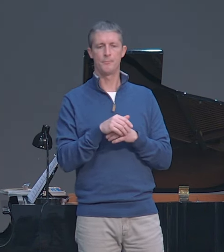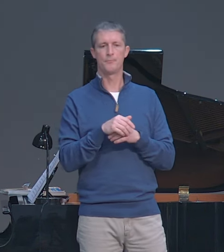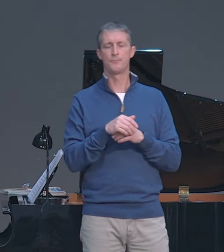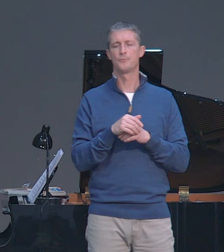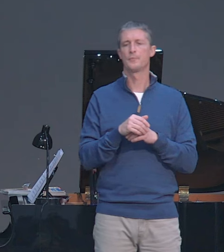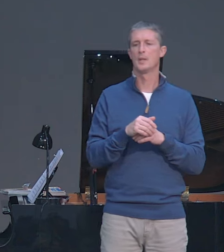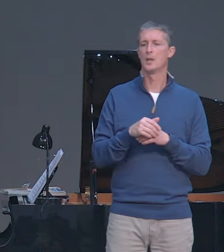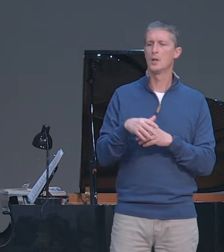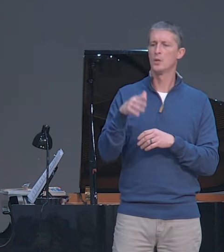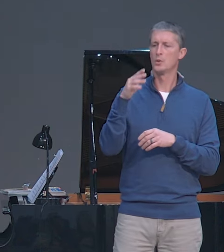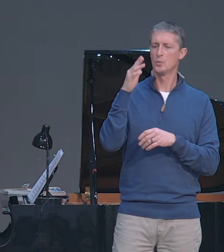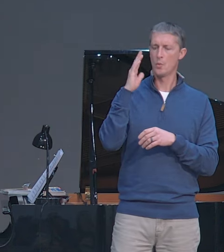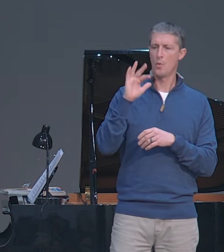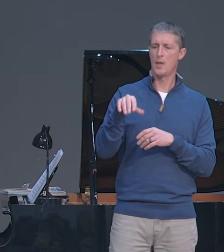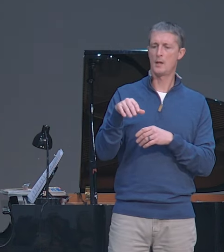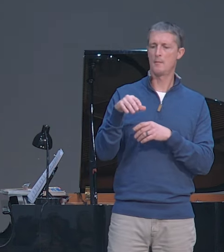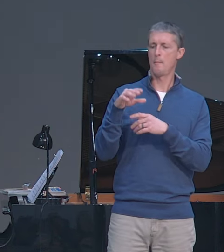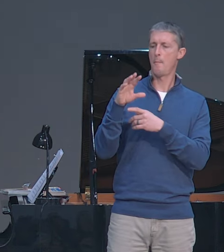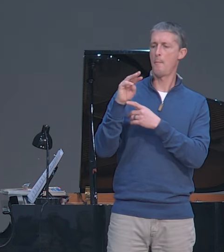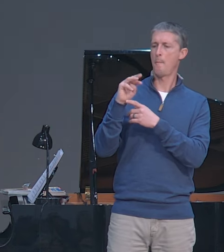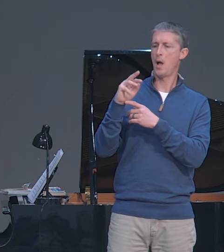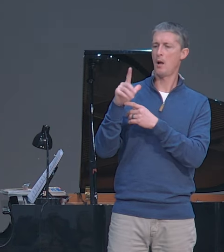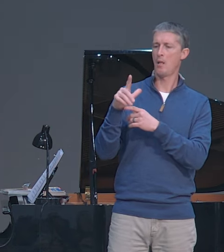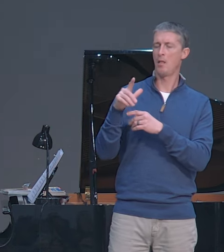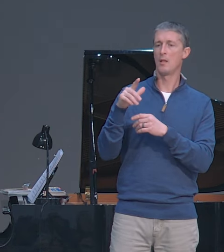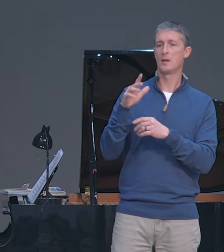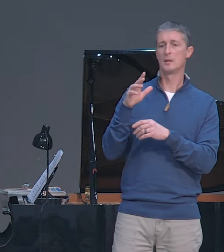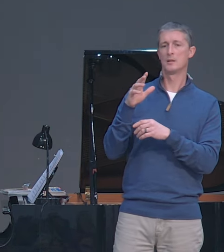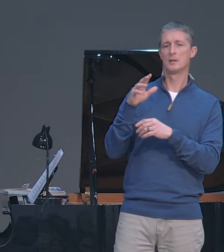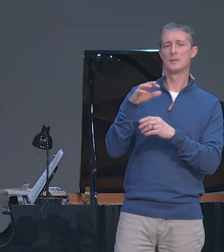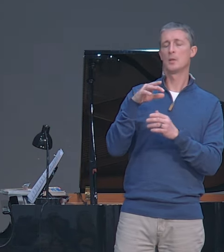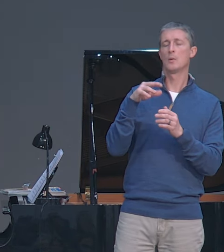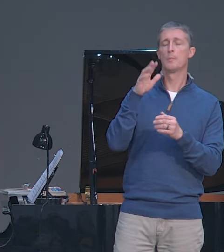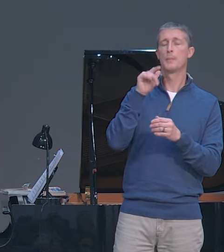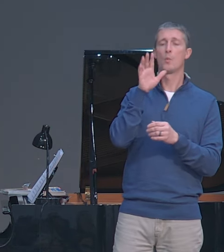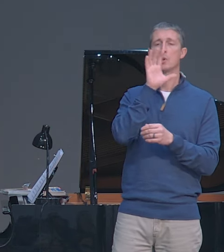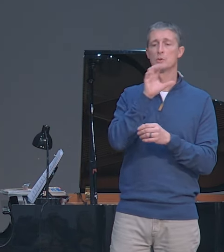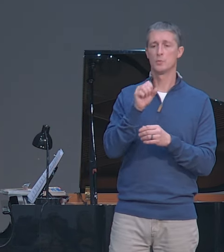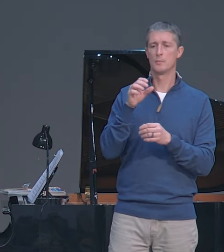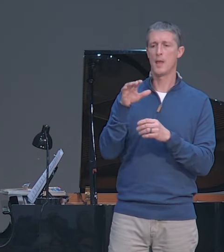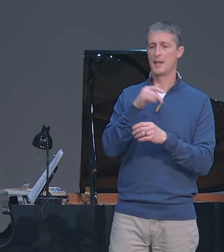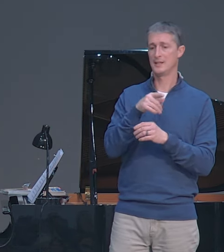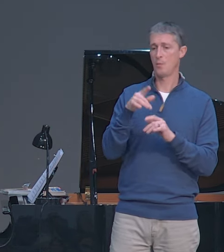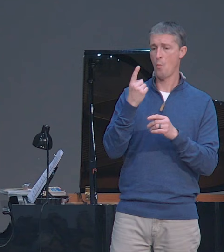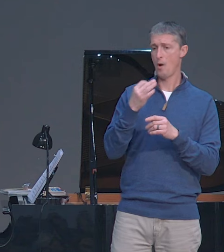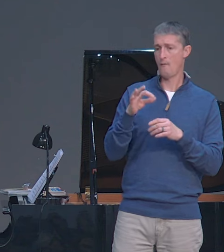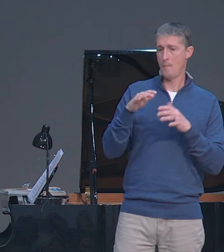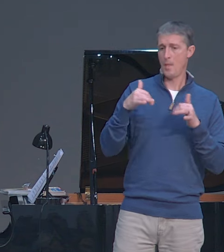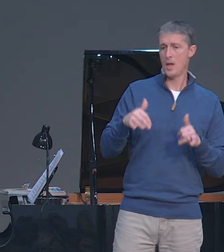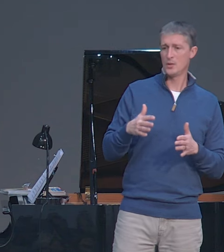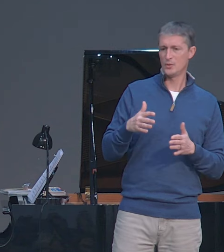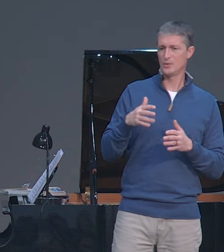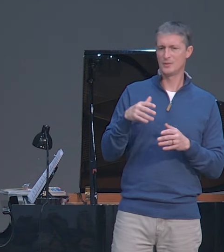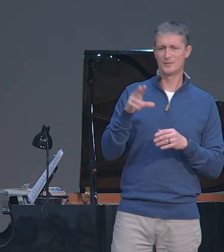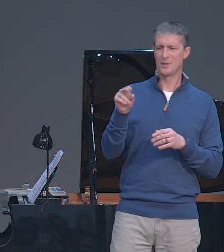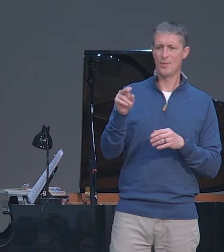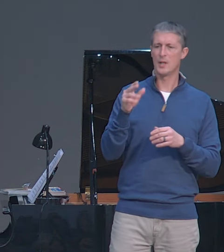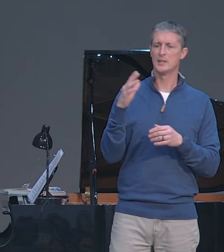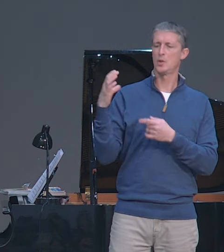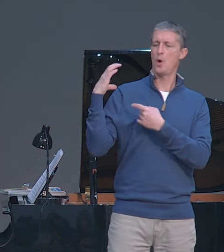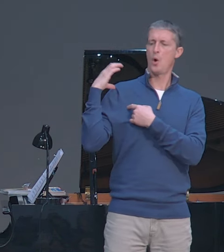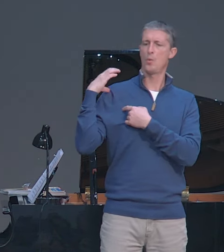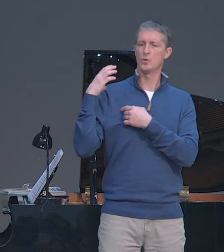team of fifth and sixth graders. No. You would know that as a coach, he is